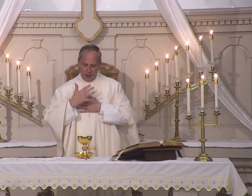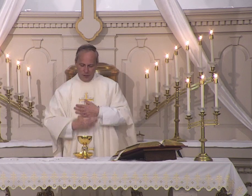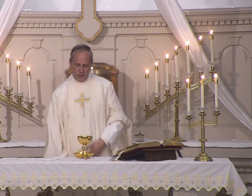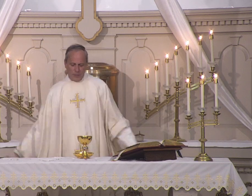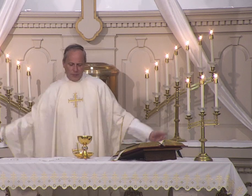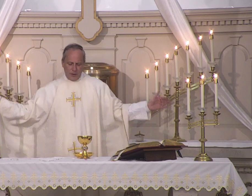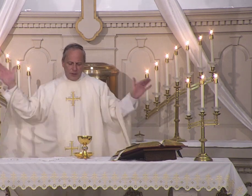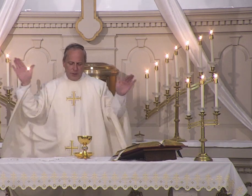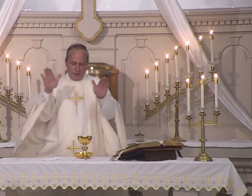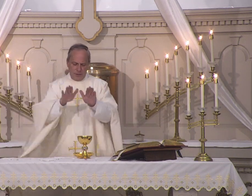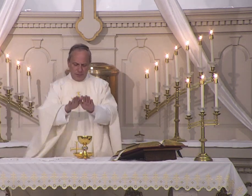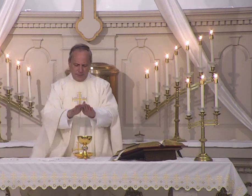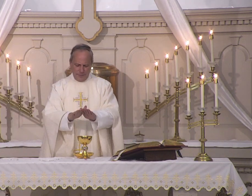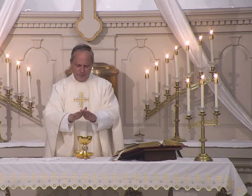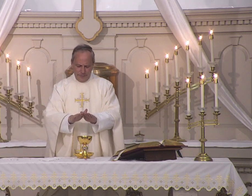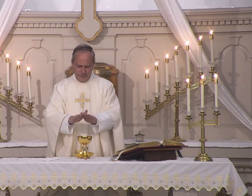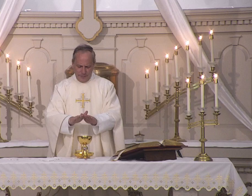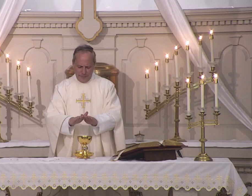Jesus Christ.